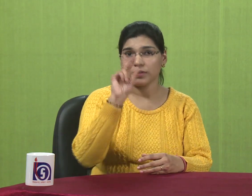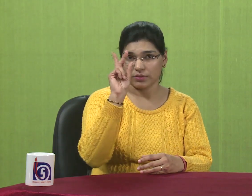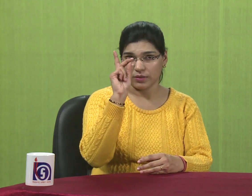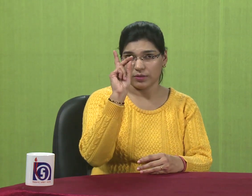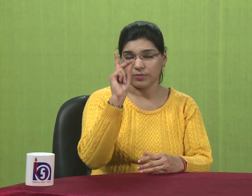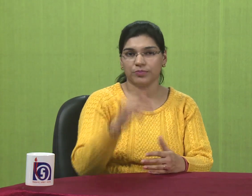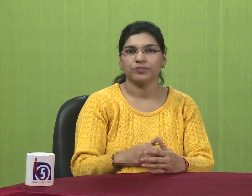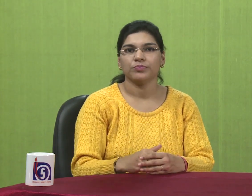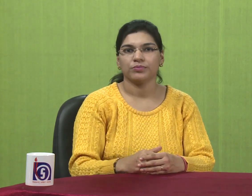Second is